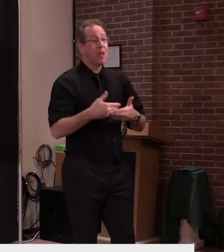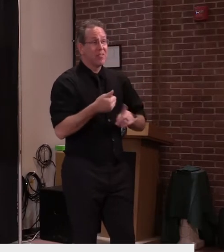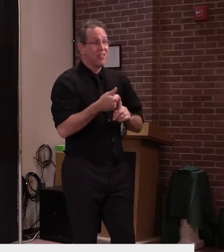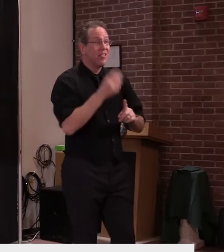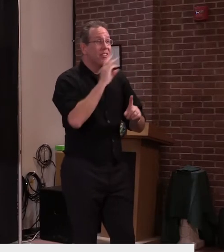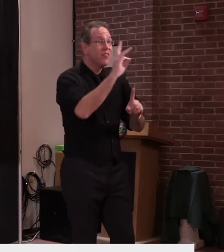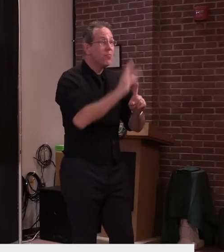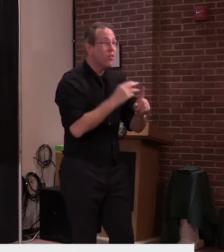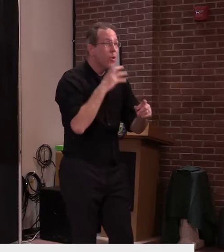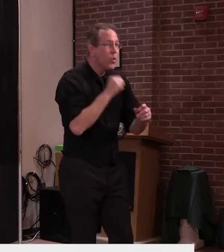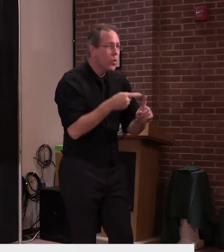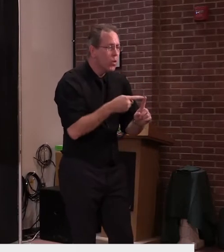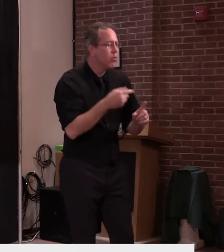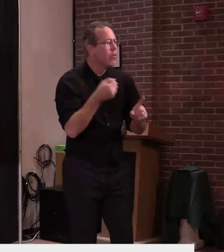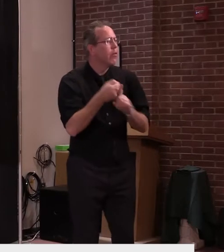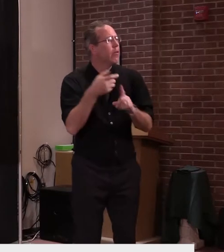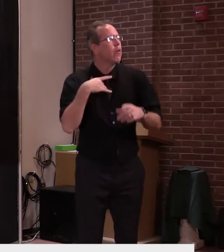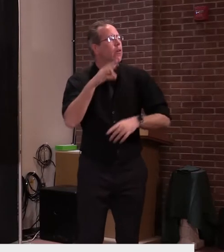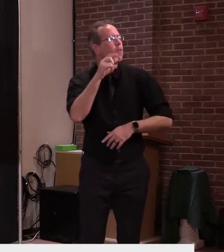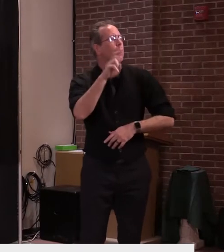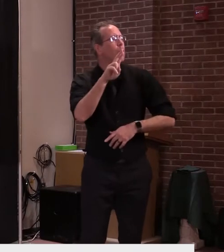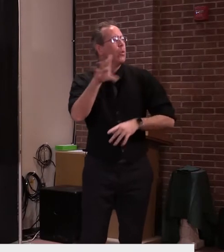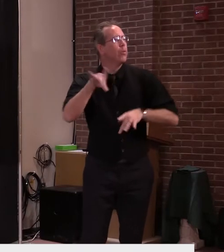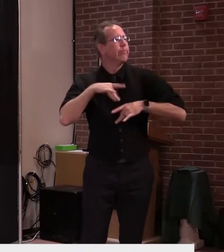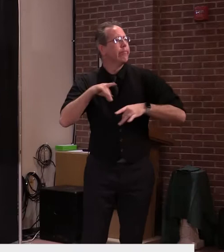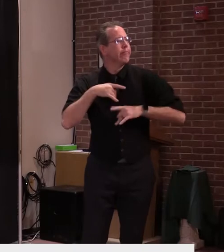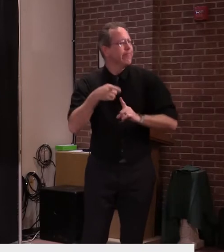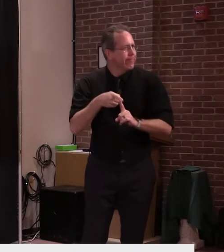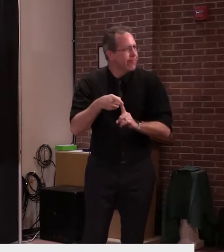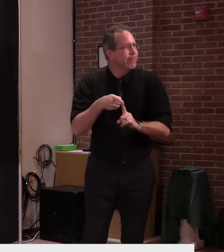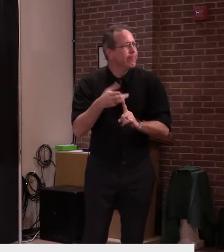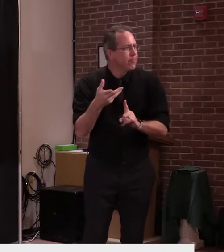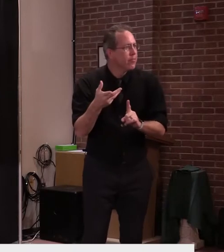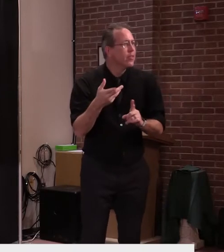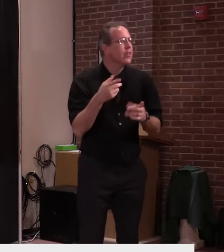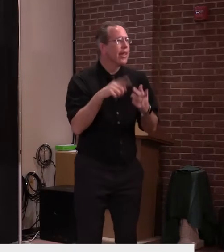shot. Please do, it's not too late, and please stay home when sick.